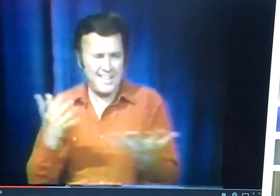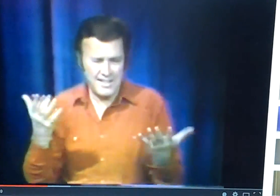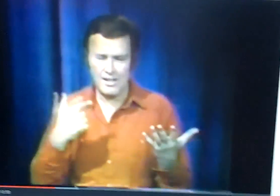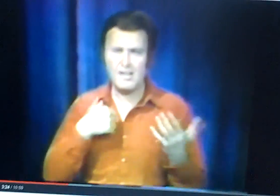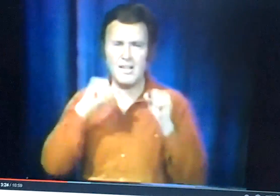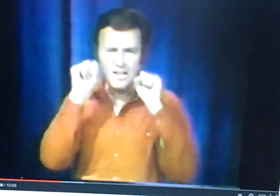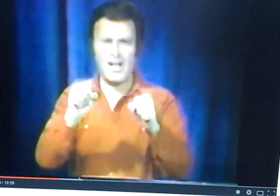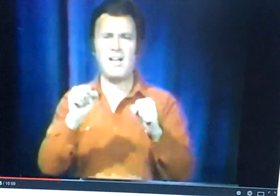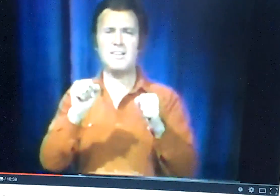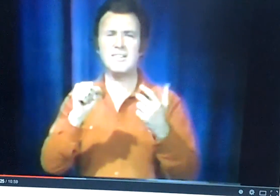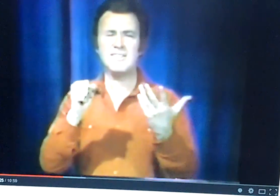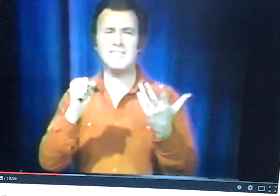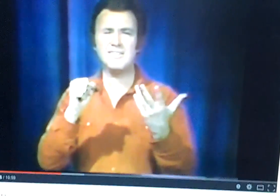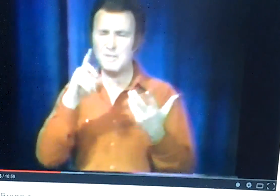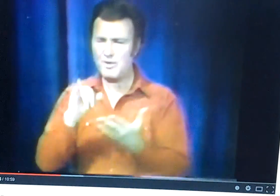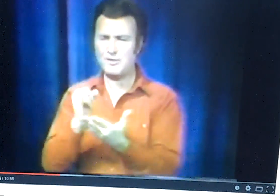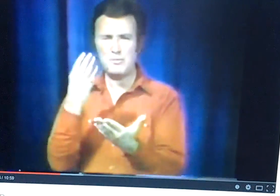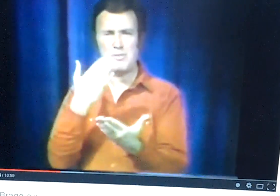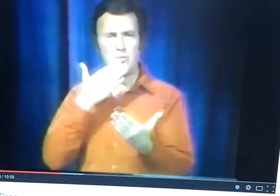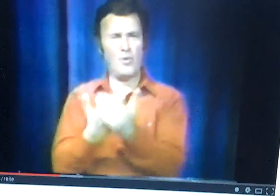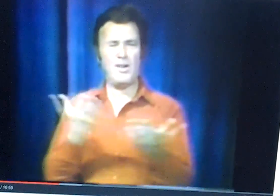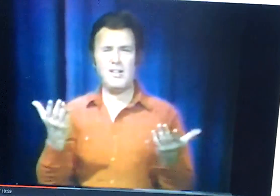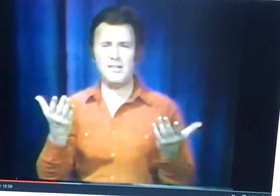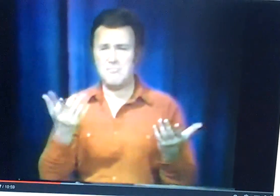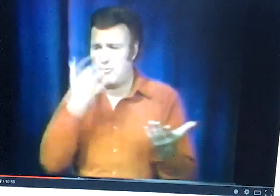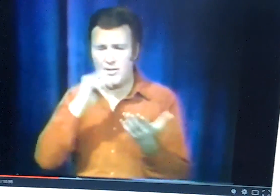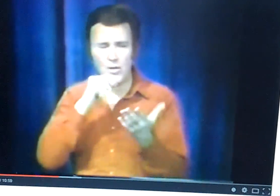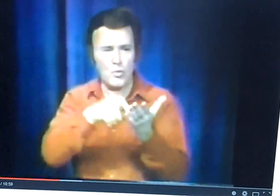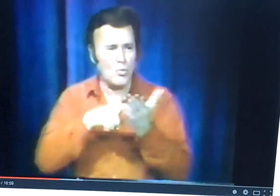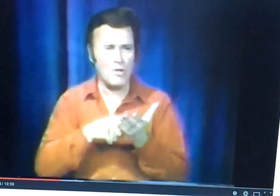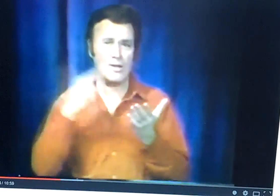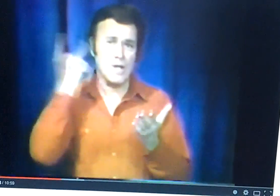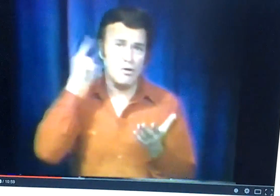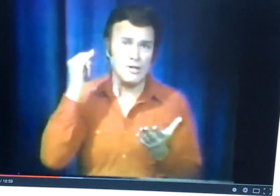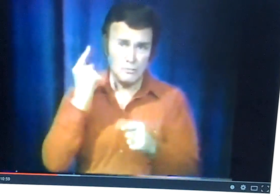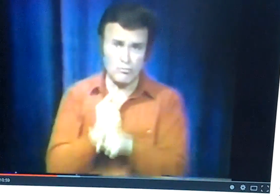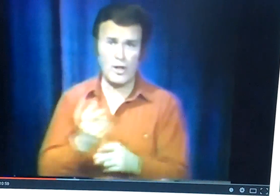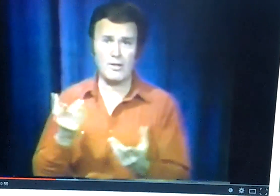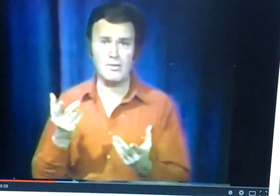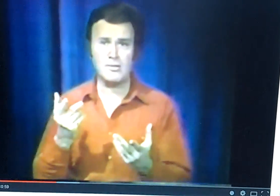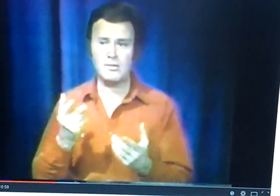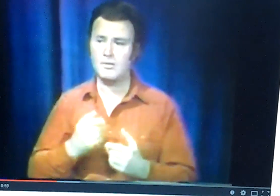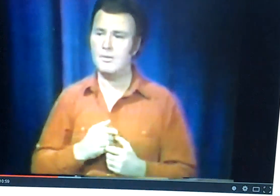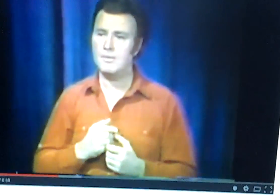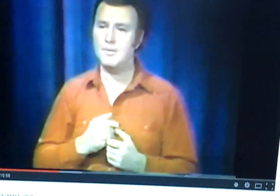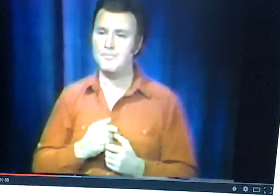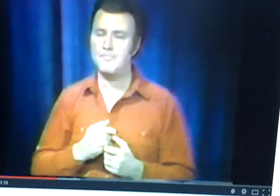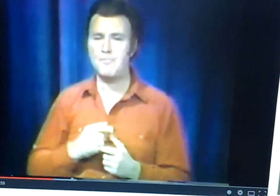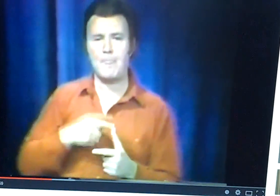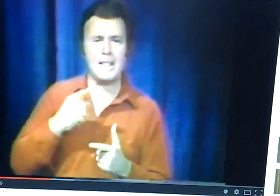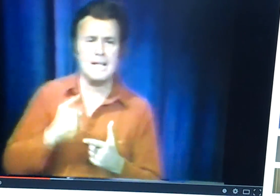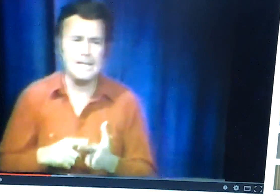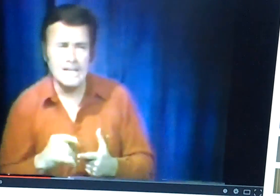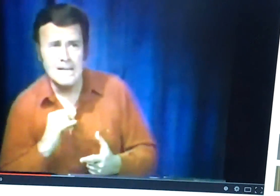I was thinking to myself, why can't I explain what's going on? Why can't they find a different way to explain? Why can't they understand that I